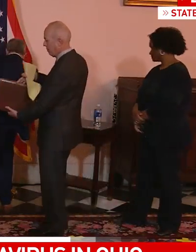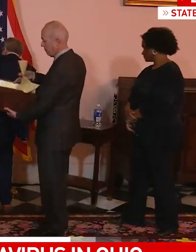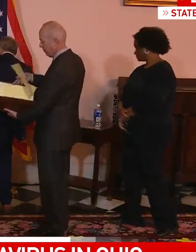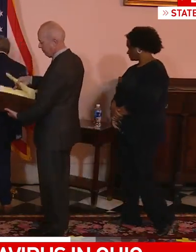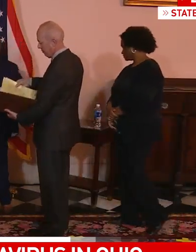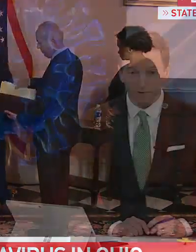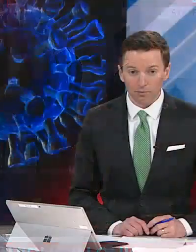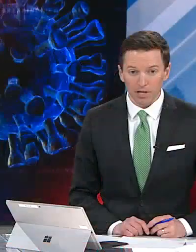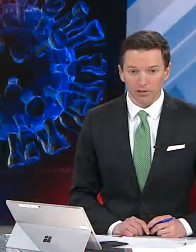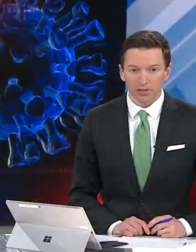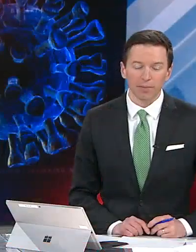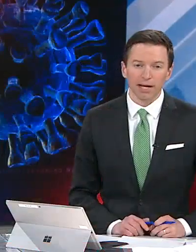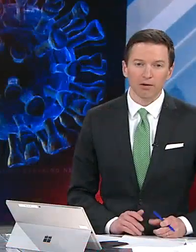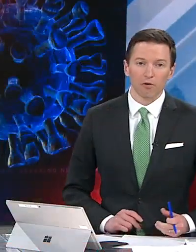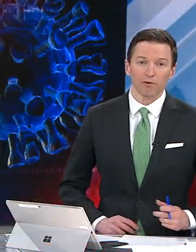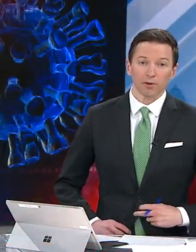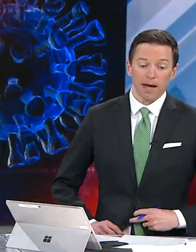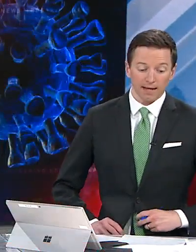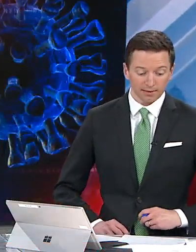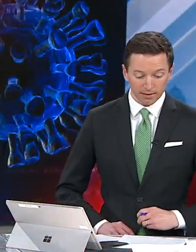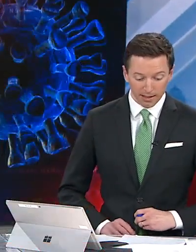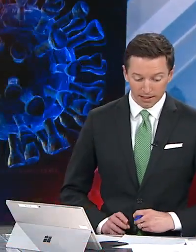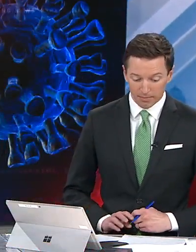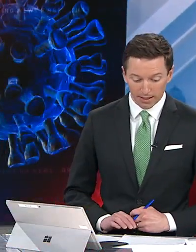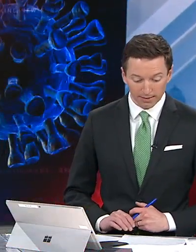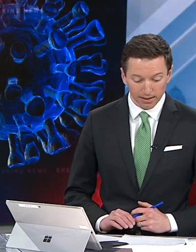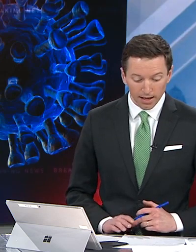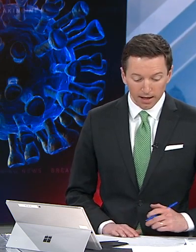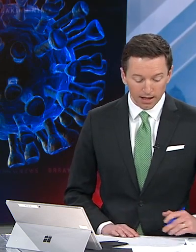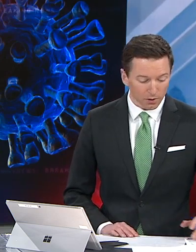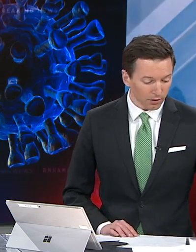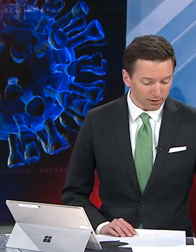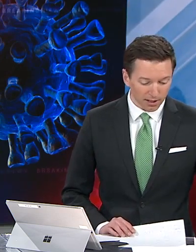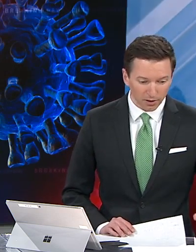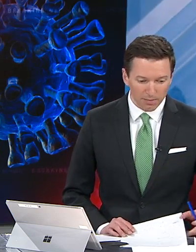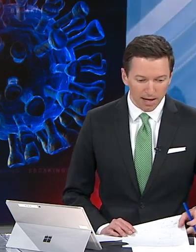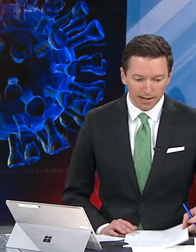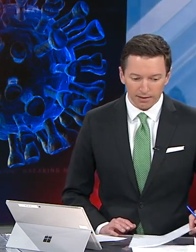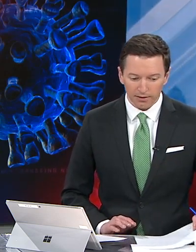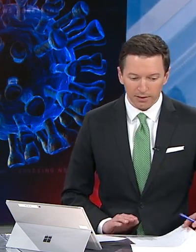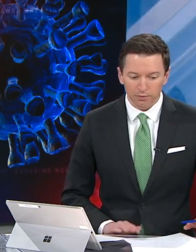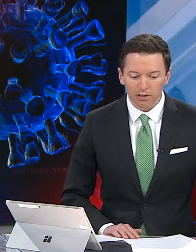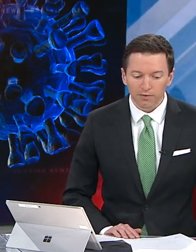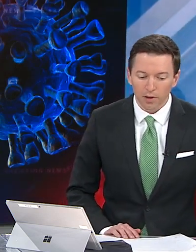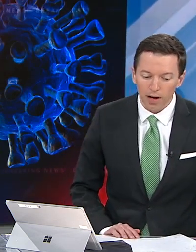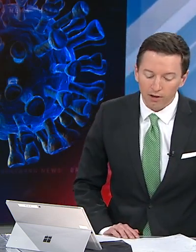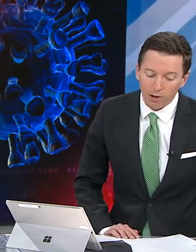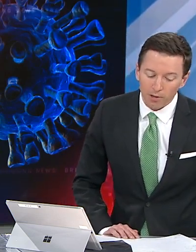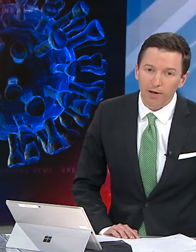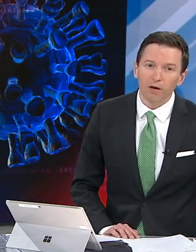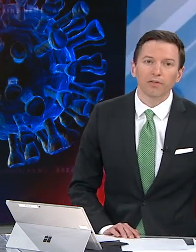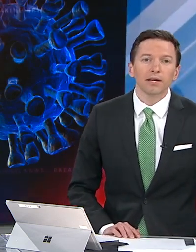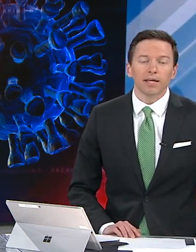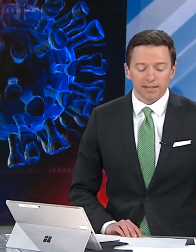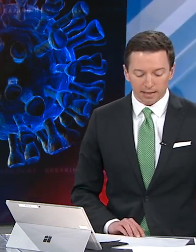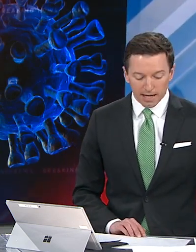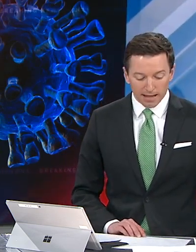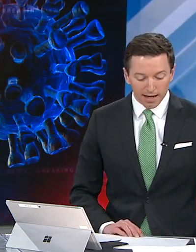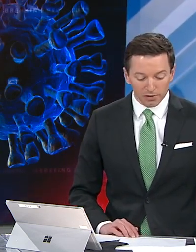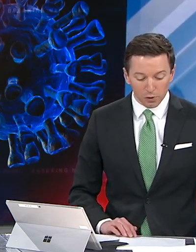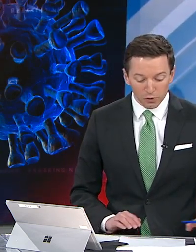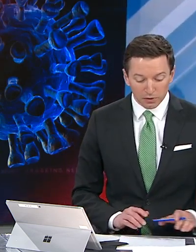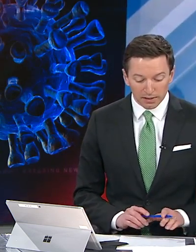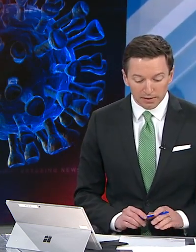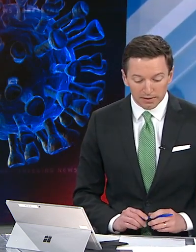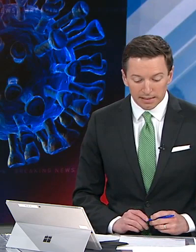recap quickly some of the information coming out over the past 90 minutes. You heard Dr. Amy Acton, the director of the Ohio Department of Health, say